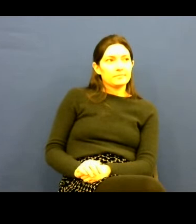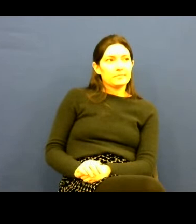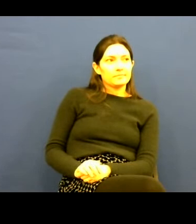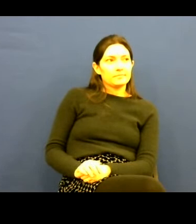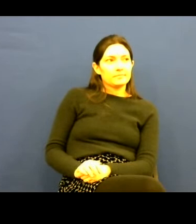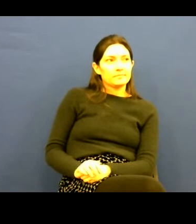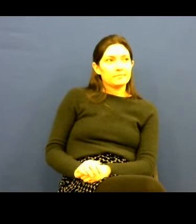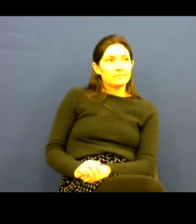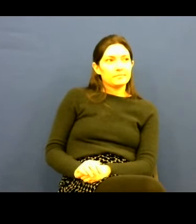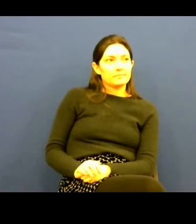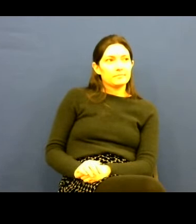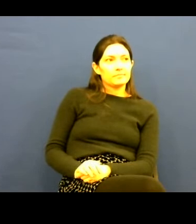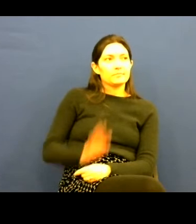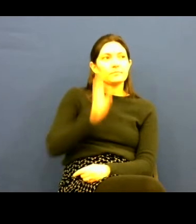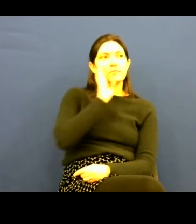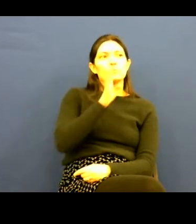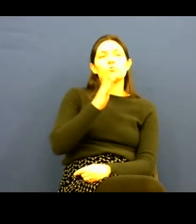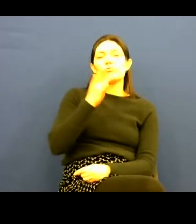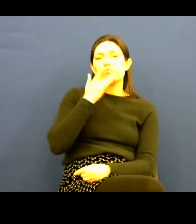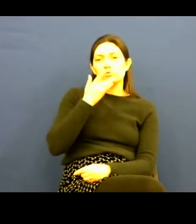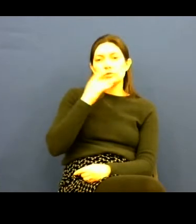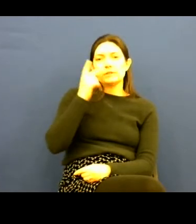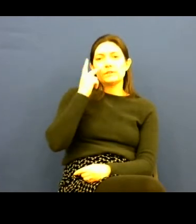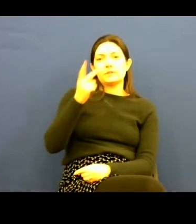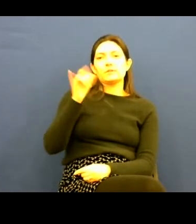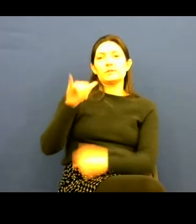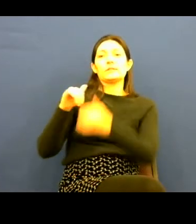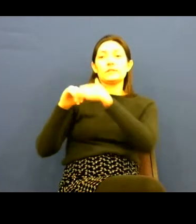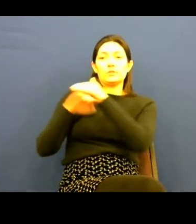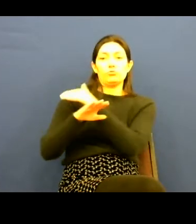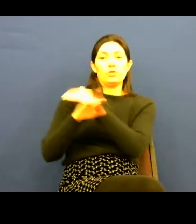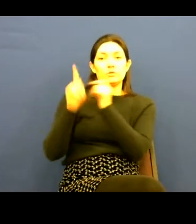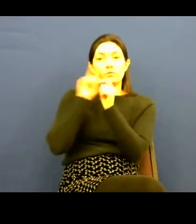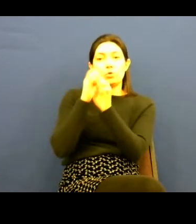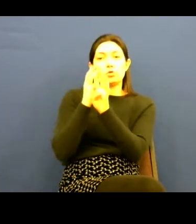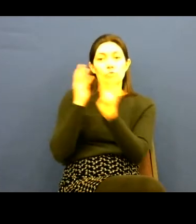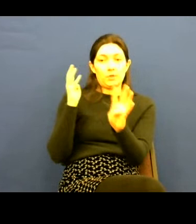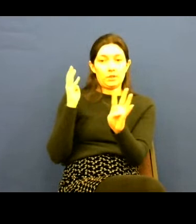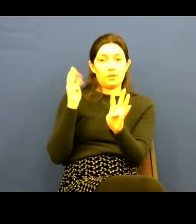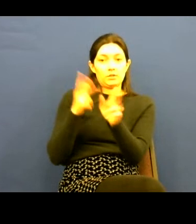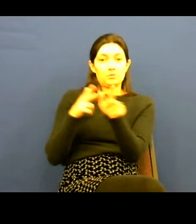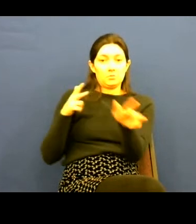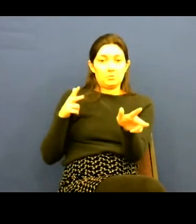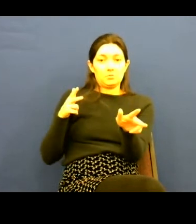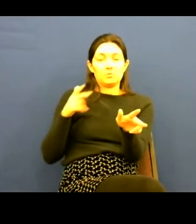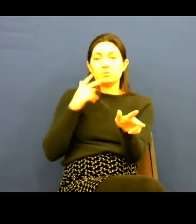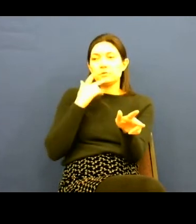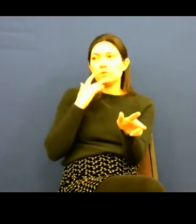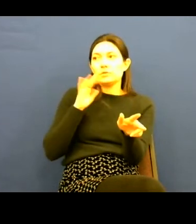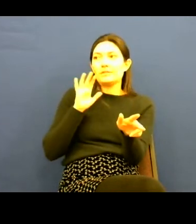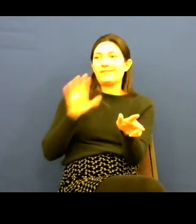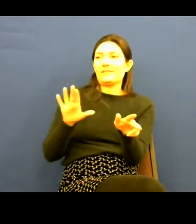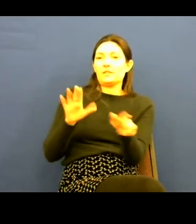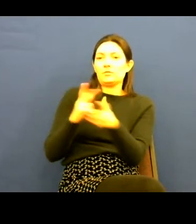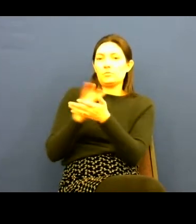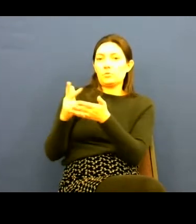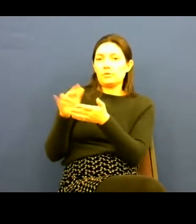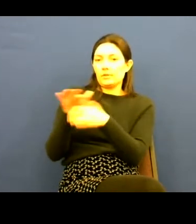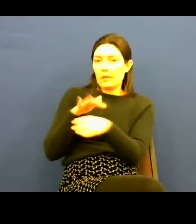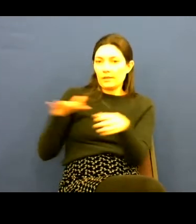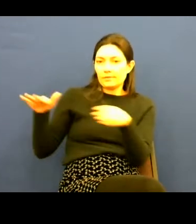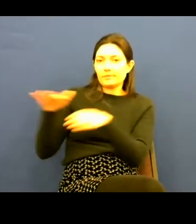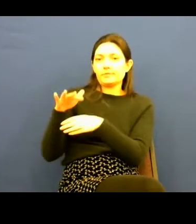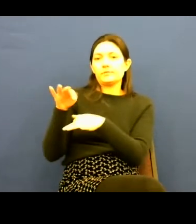know. I'd rather see the entrance to the queuing to be off of their own parking lot, not off of the